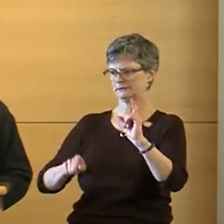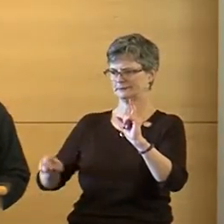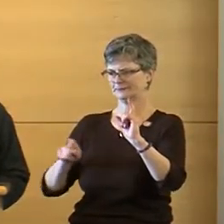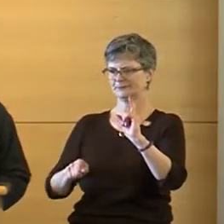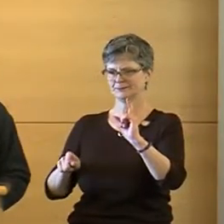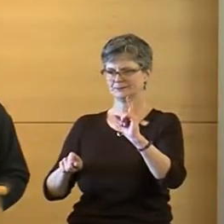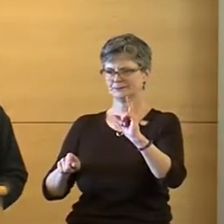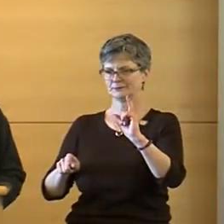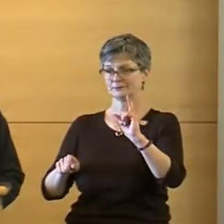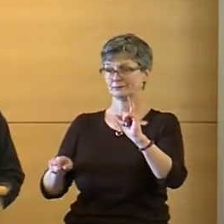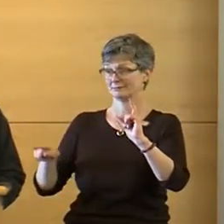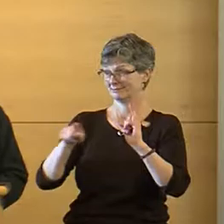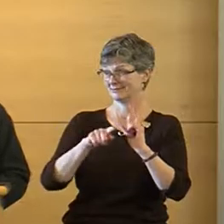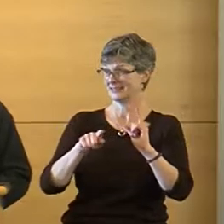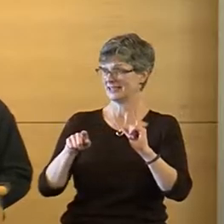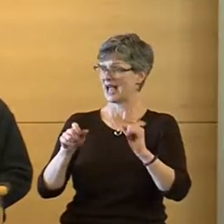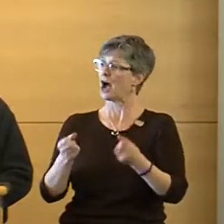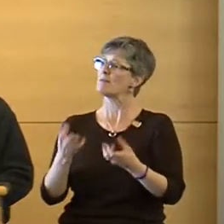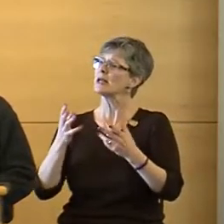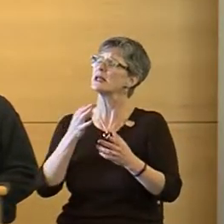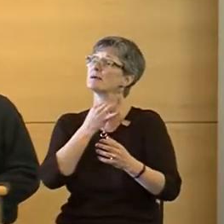there's no hair in this silhouette,